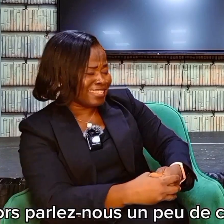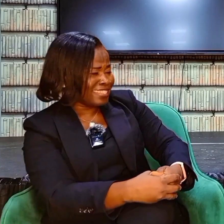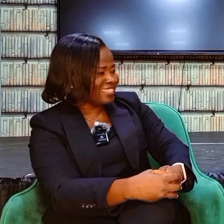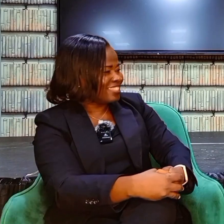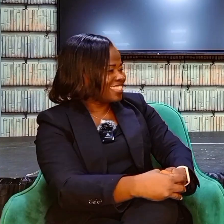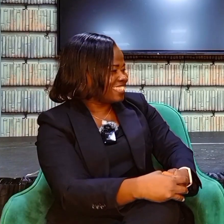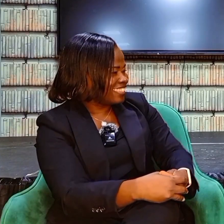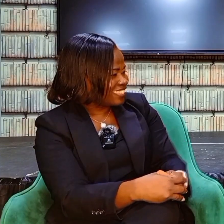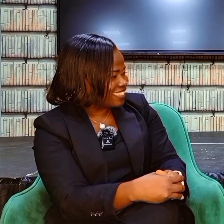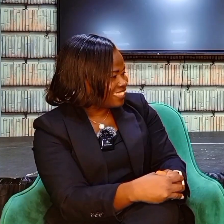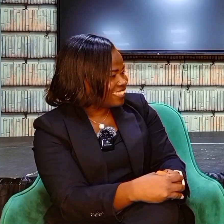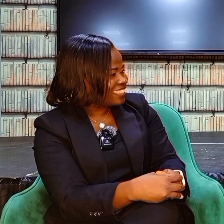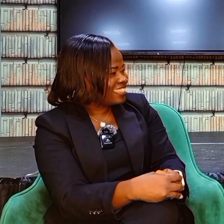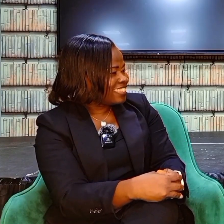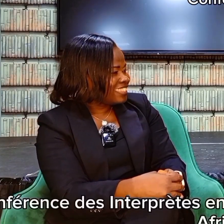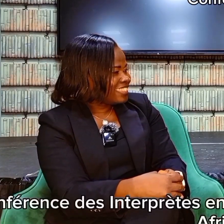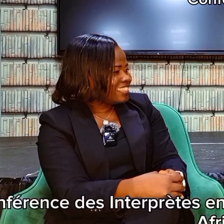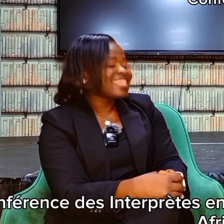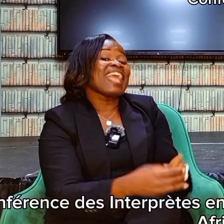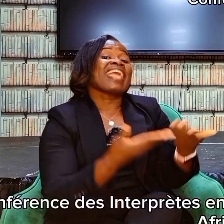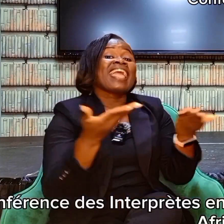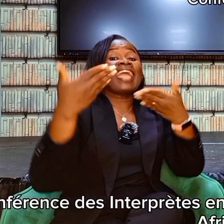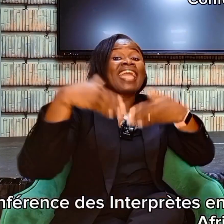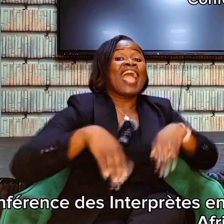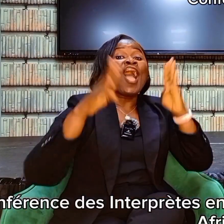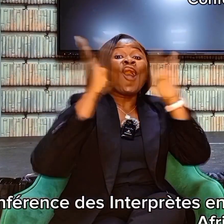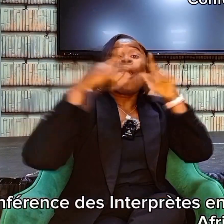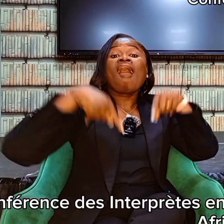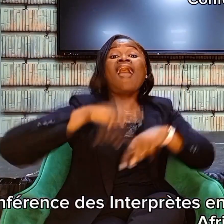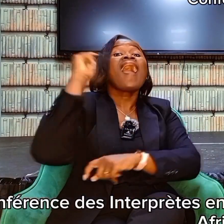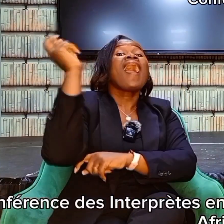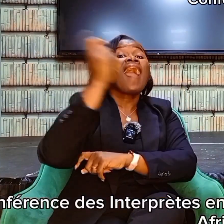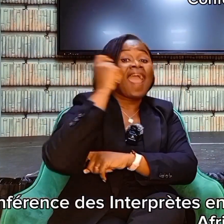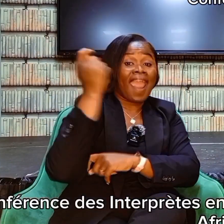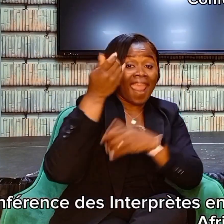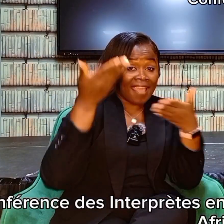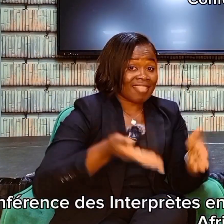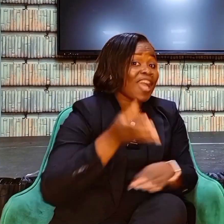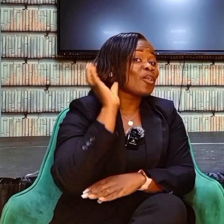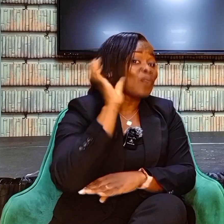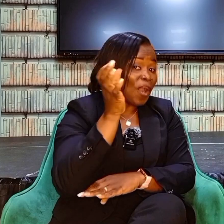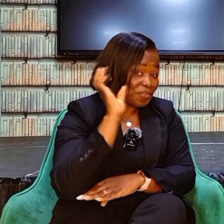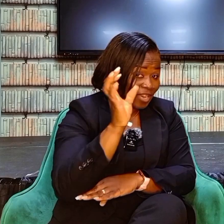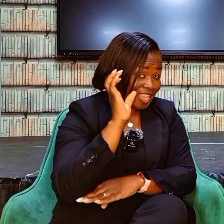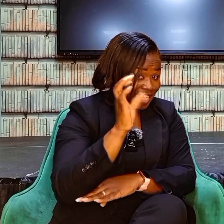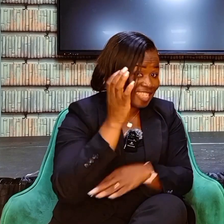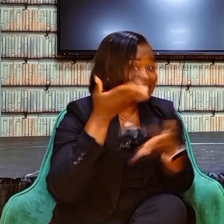closing. Thank you. The African Media Sign Language Interpreters Conference.